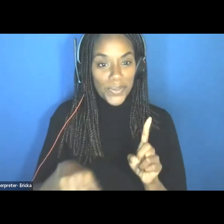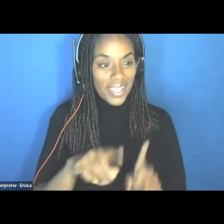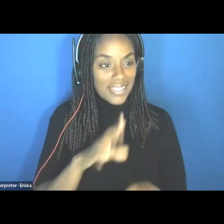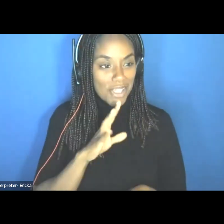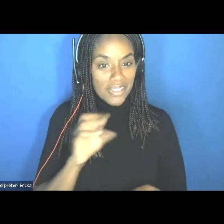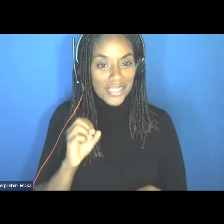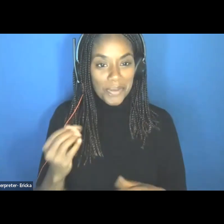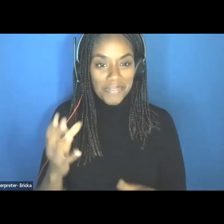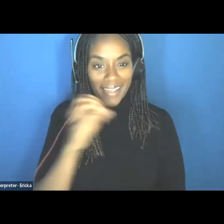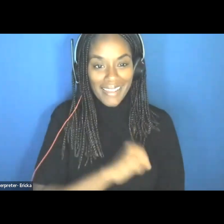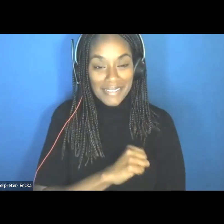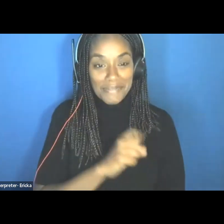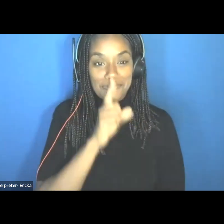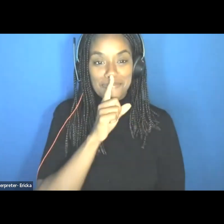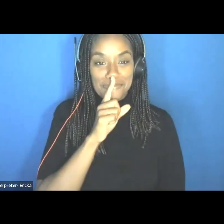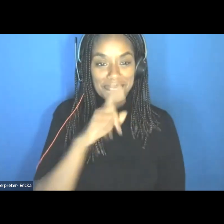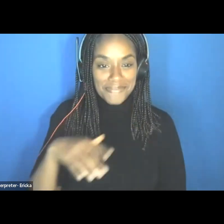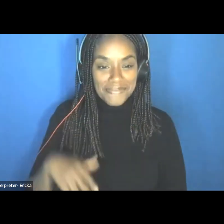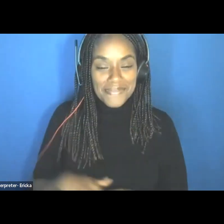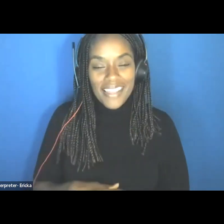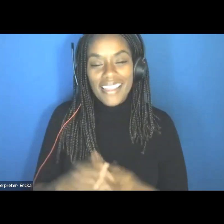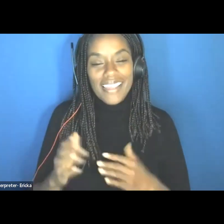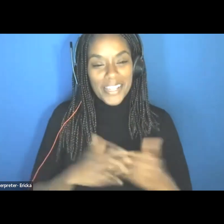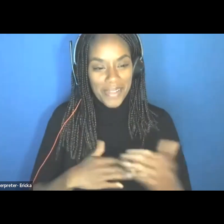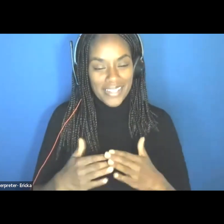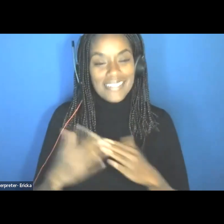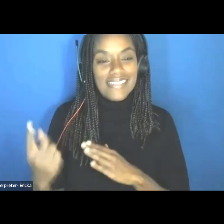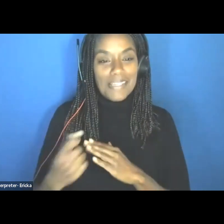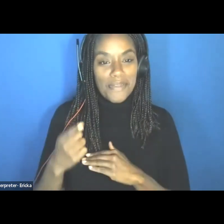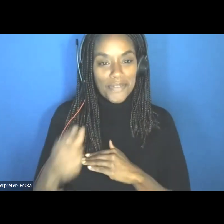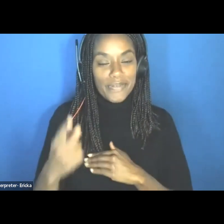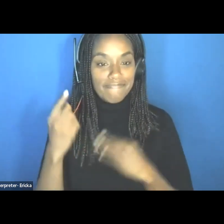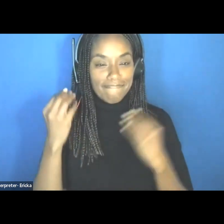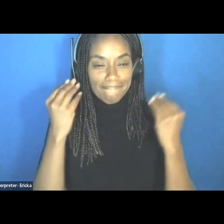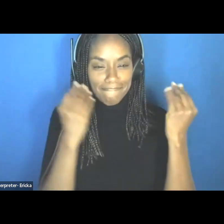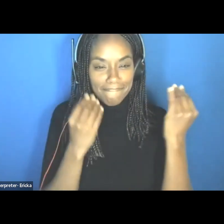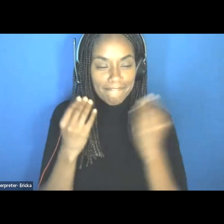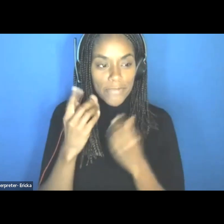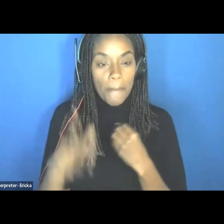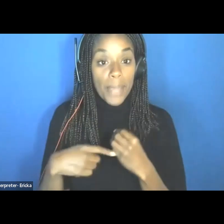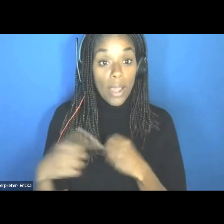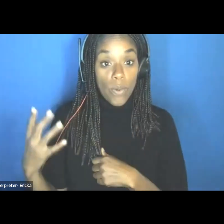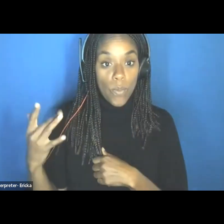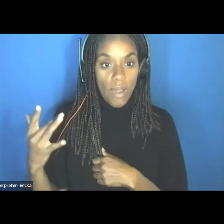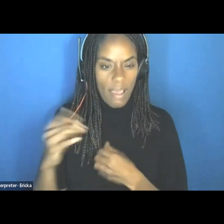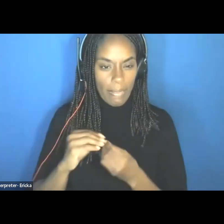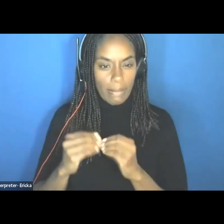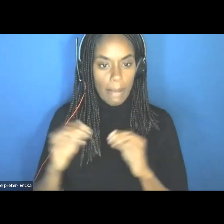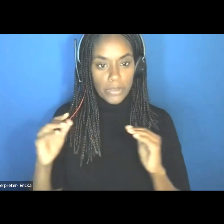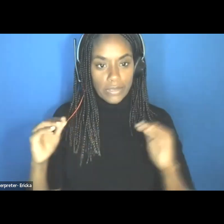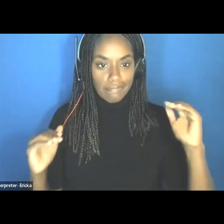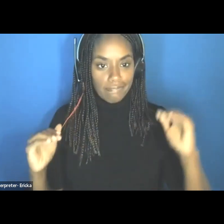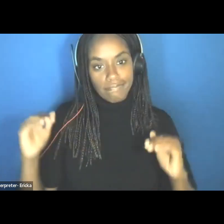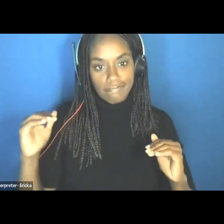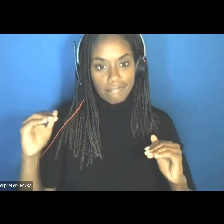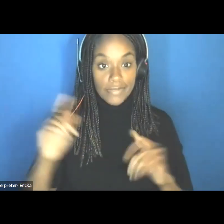yet. Anyway, so something that you might want to consider about why that is so. And one